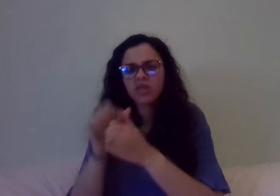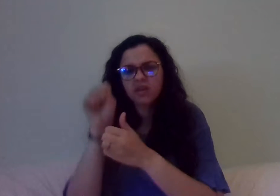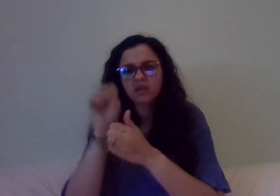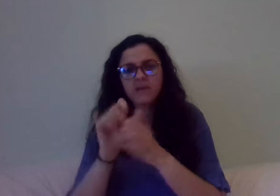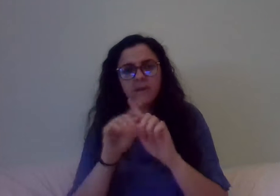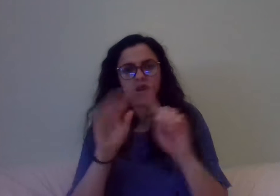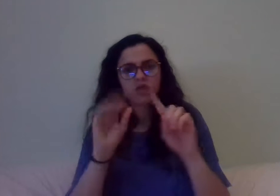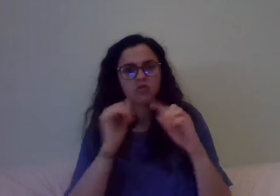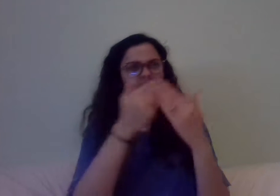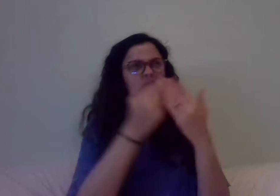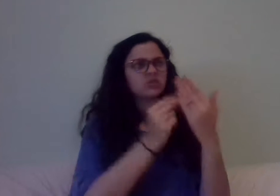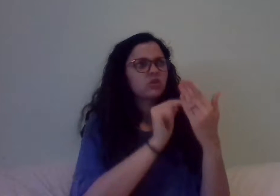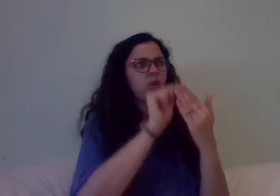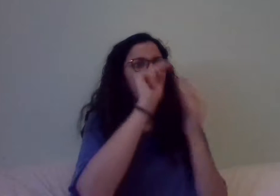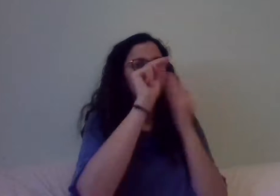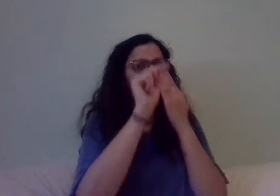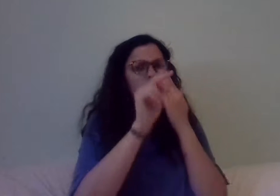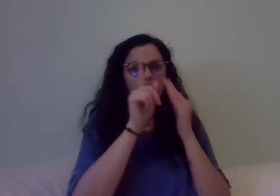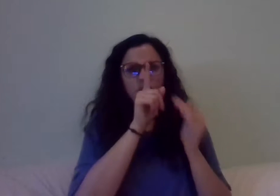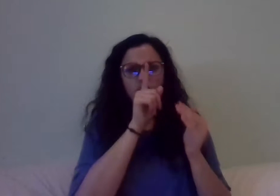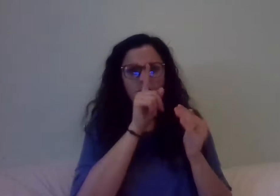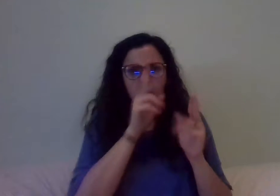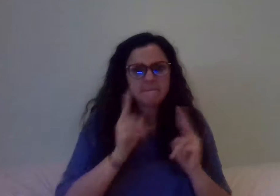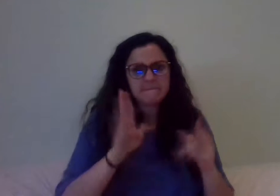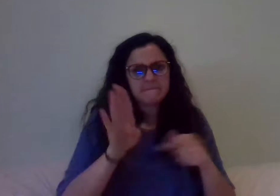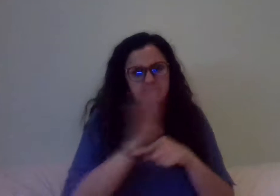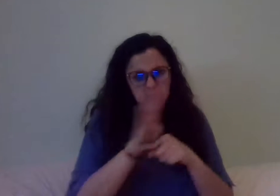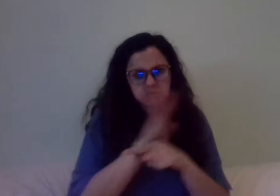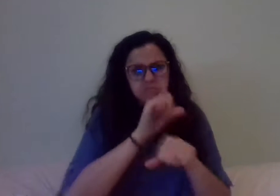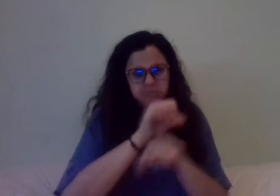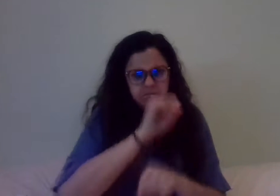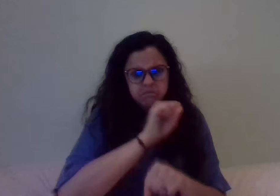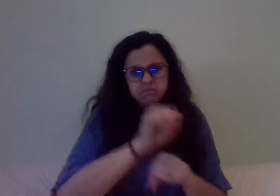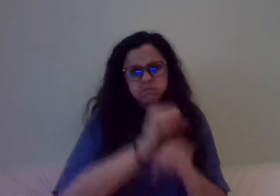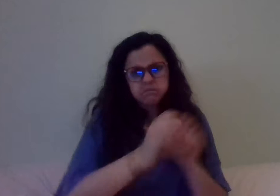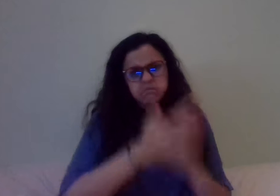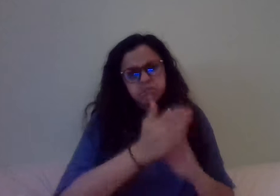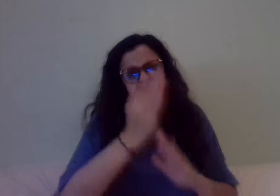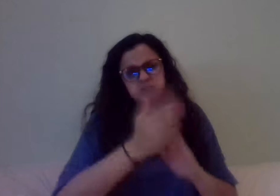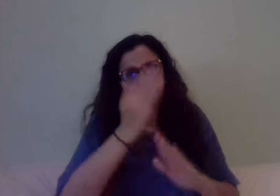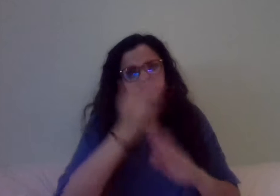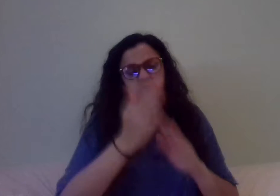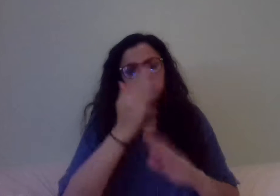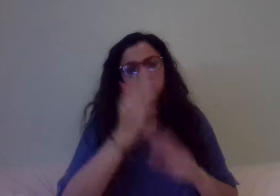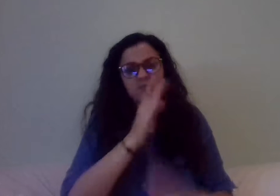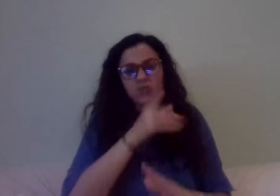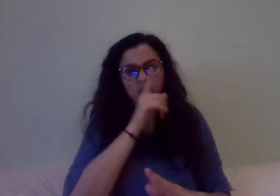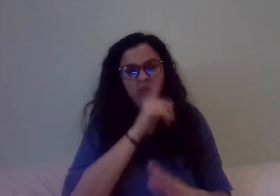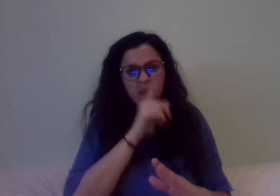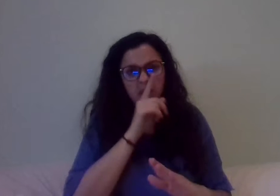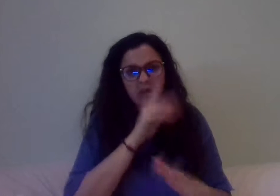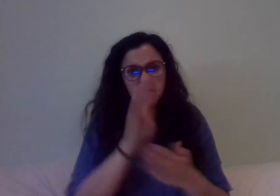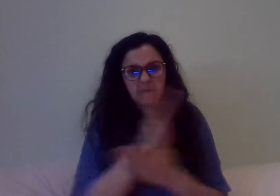bustle and constant movement and constant obstructions, and your vision is always impeded by